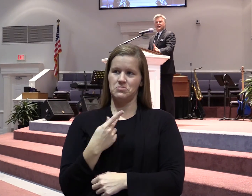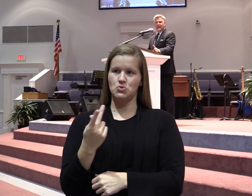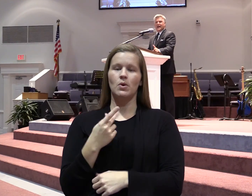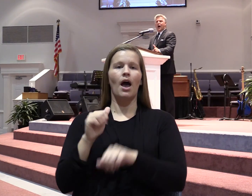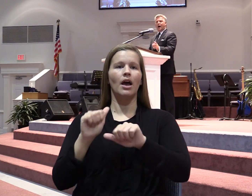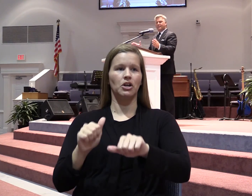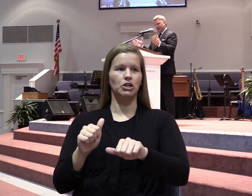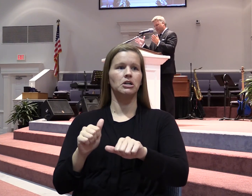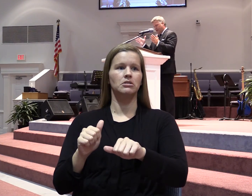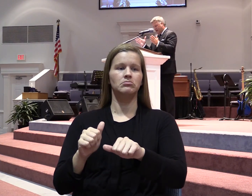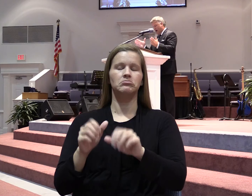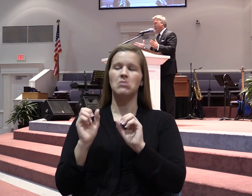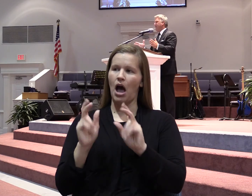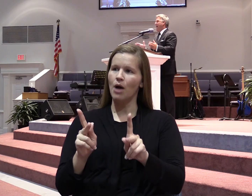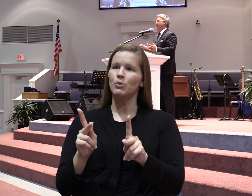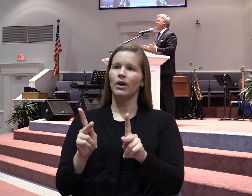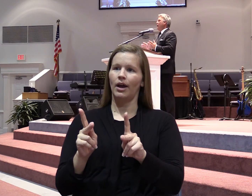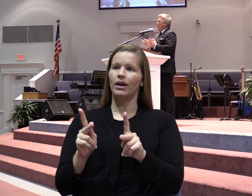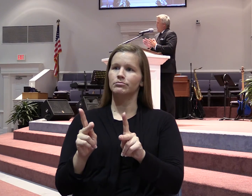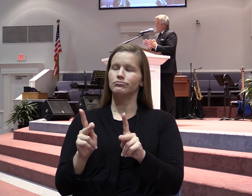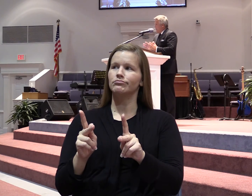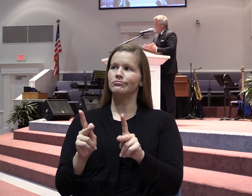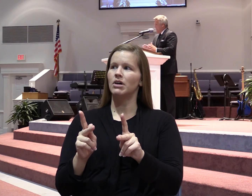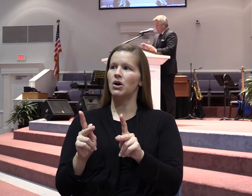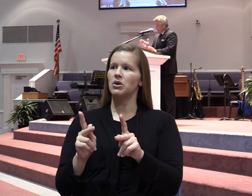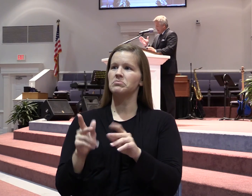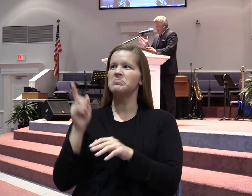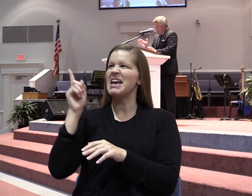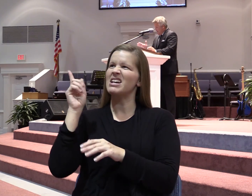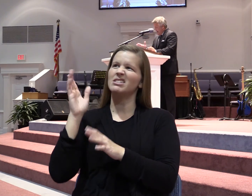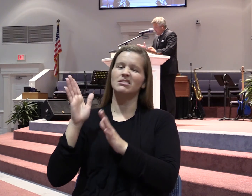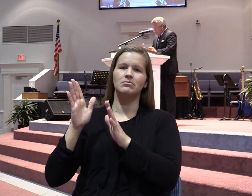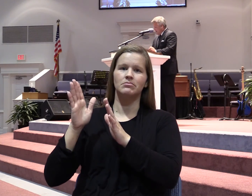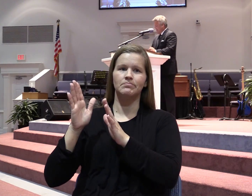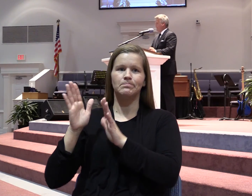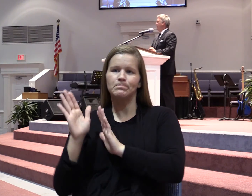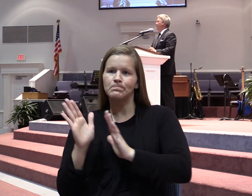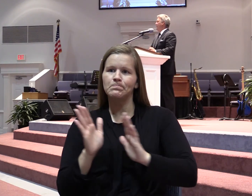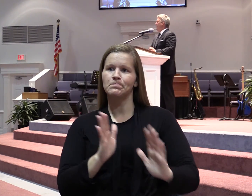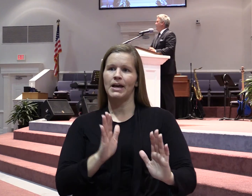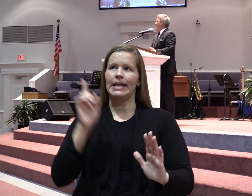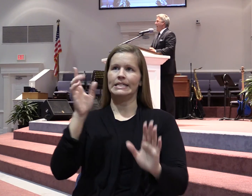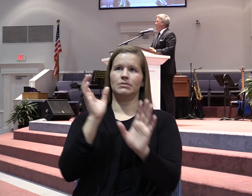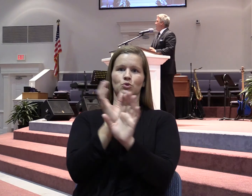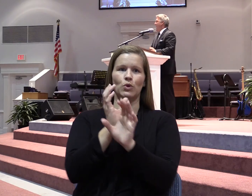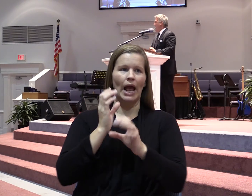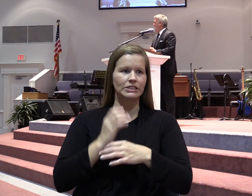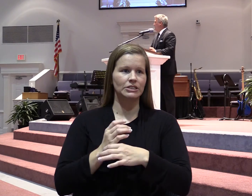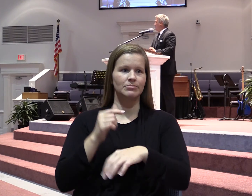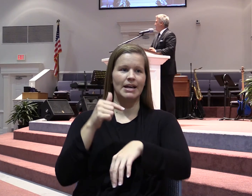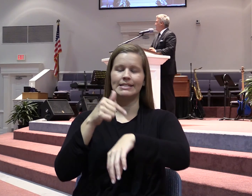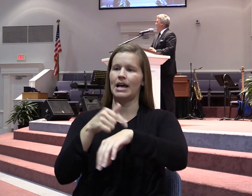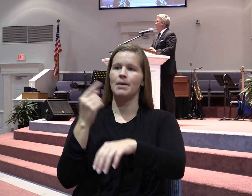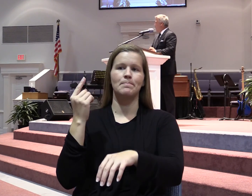could then operate within the confines or the parameters of that creation. Time